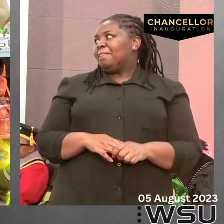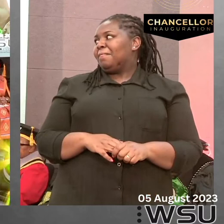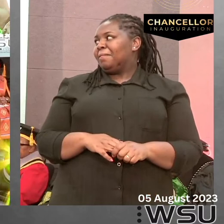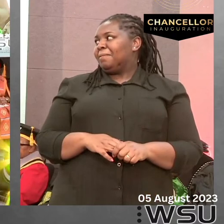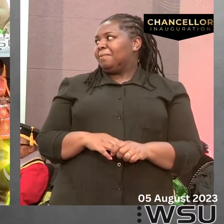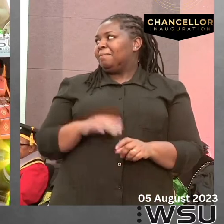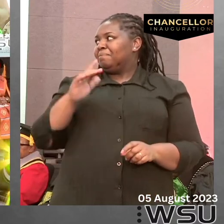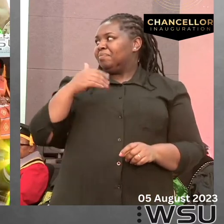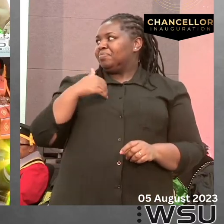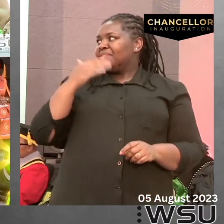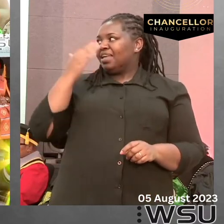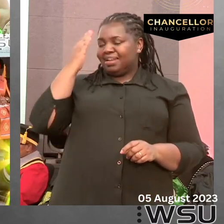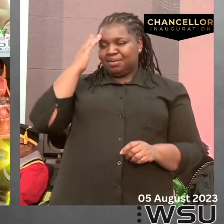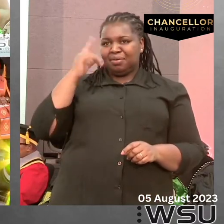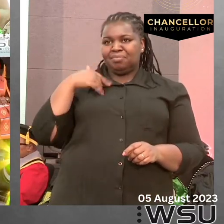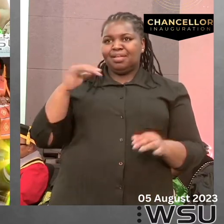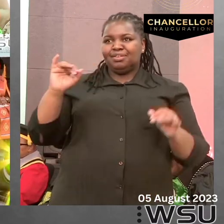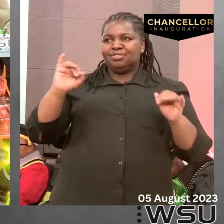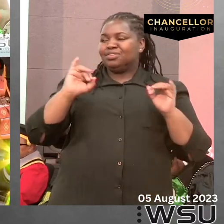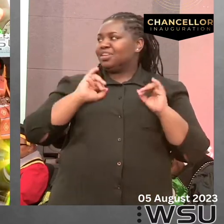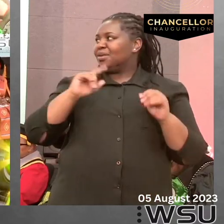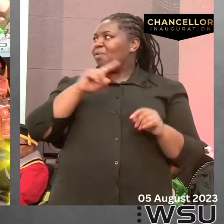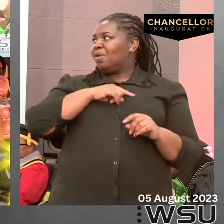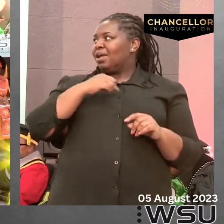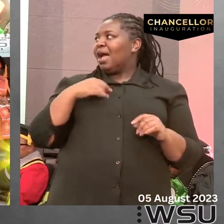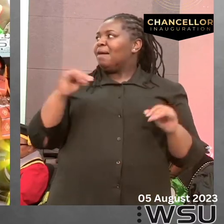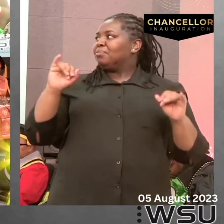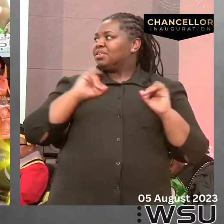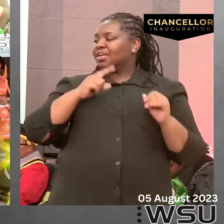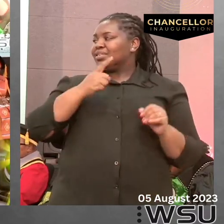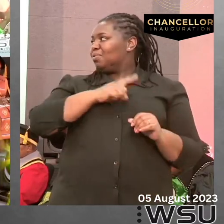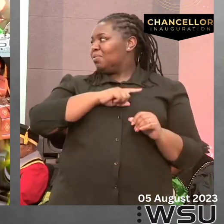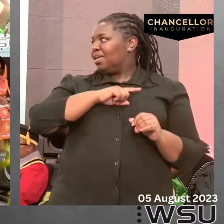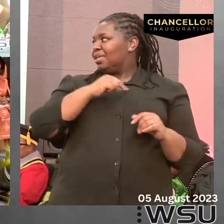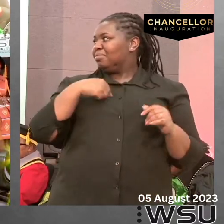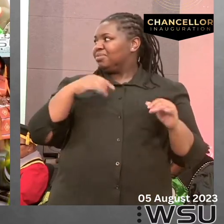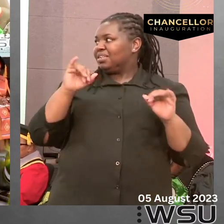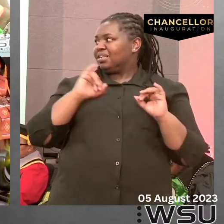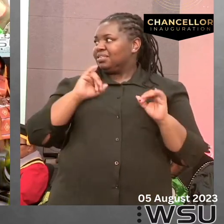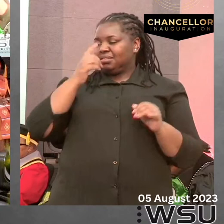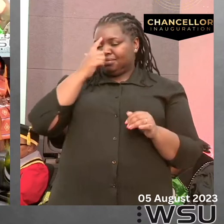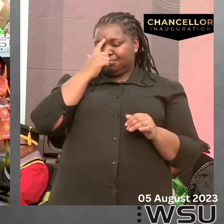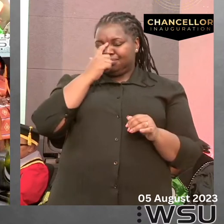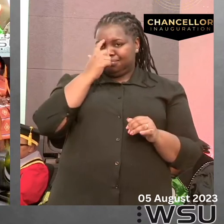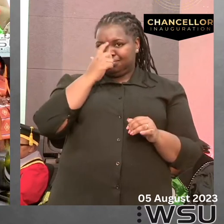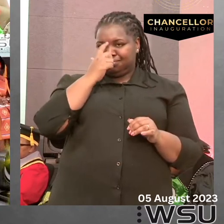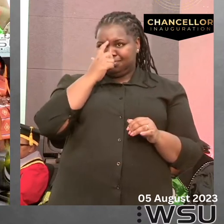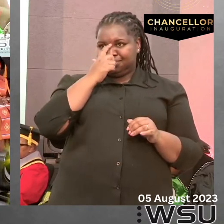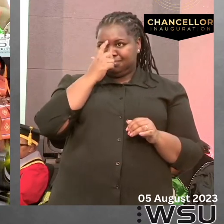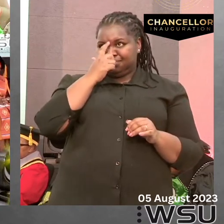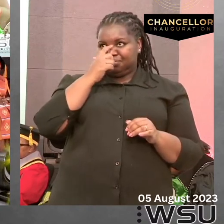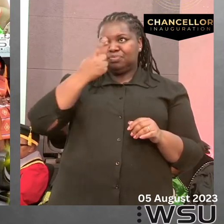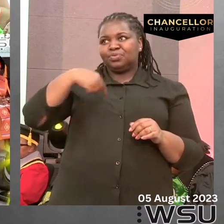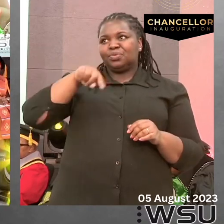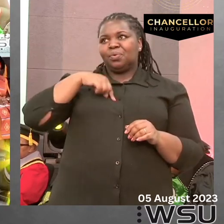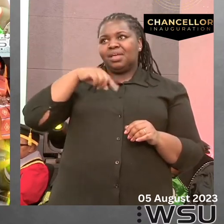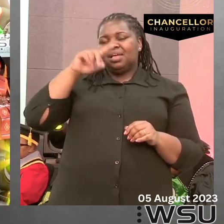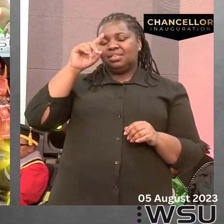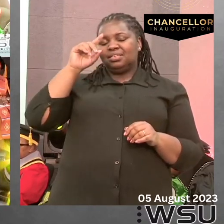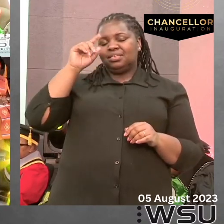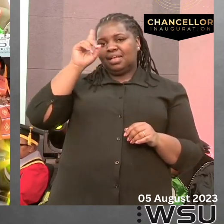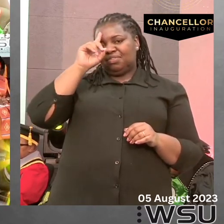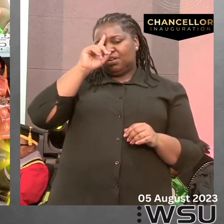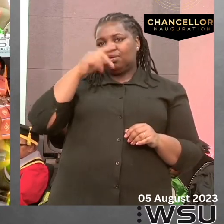I'm inclined to be too serious when I talk, because I'm serious. Why I'm serious is because we as Africans, we